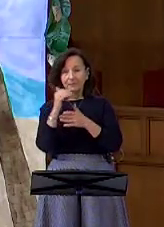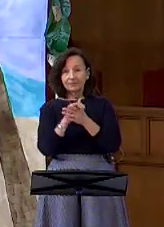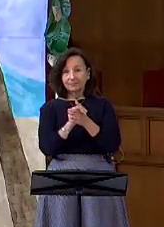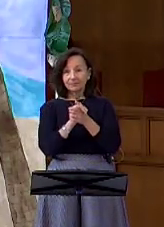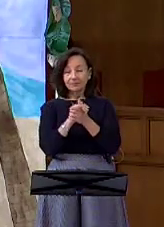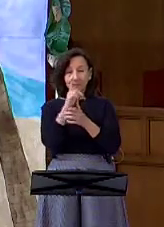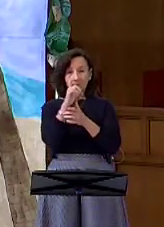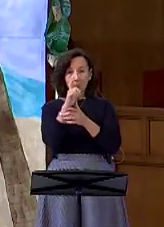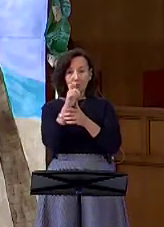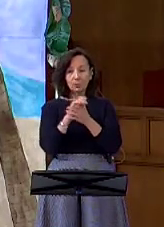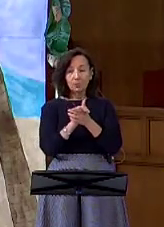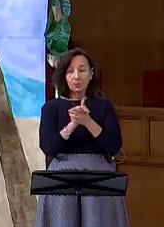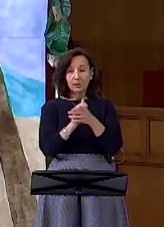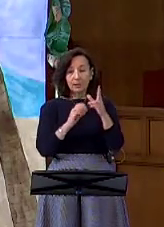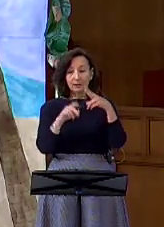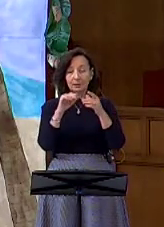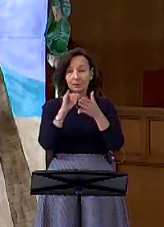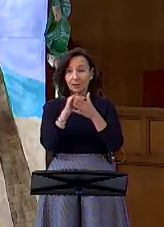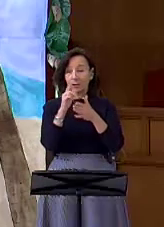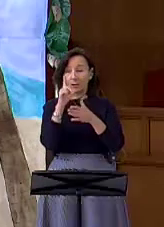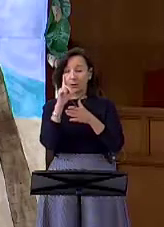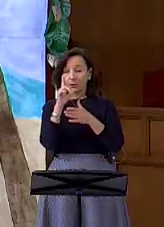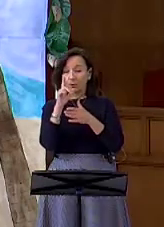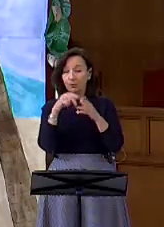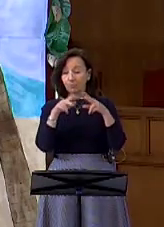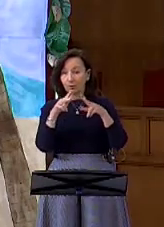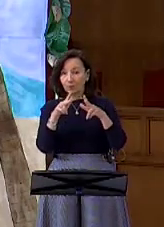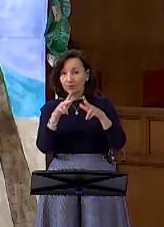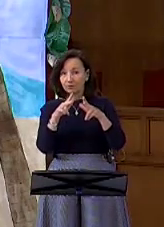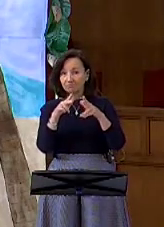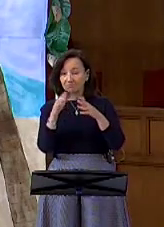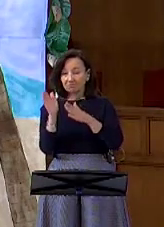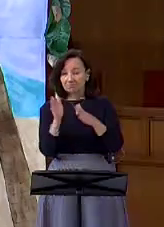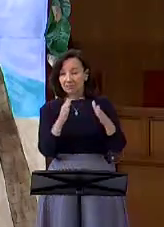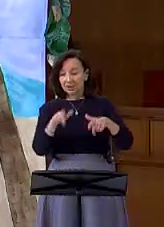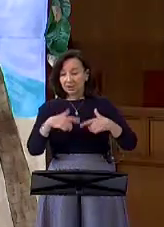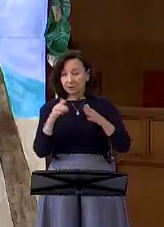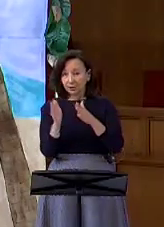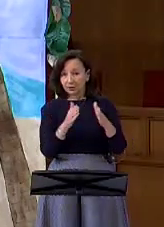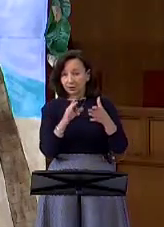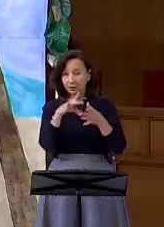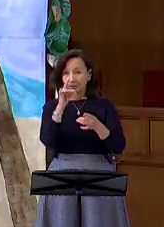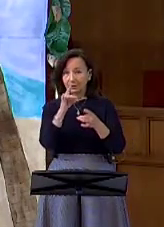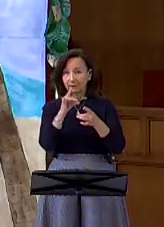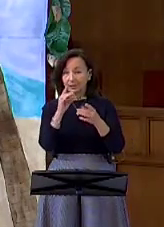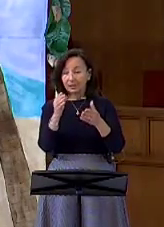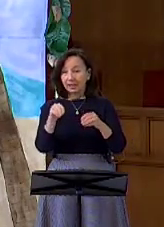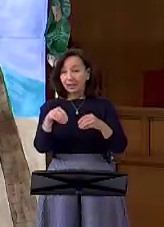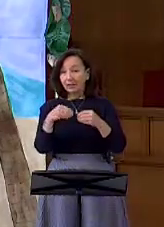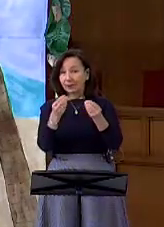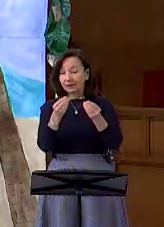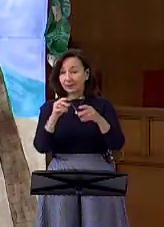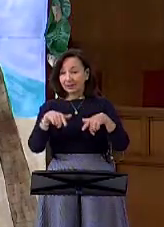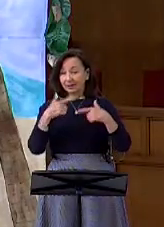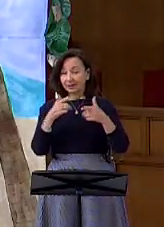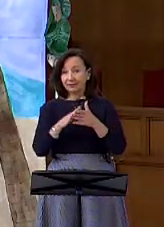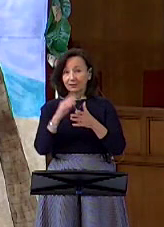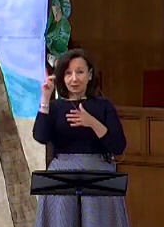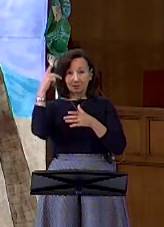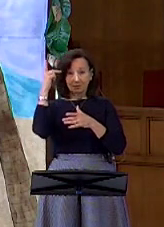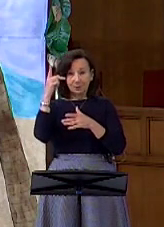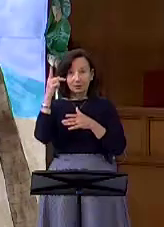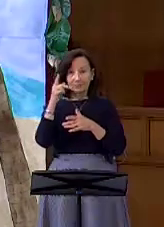who walk according to this Spirit inherit life. Paul's logic works like